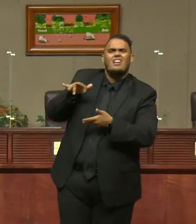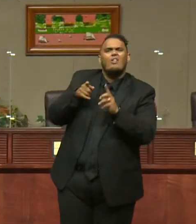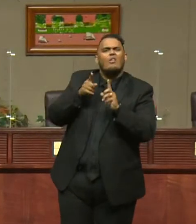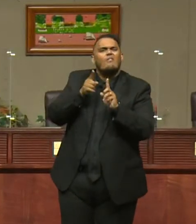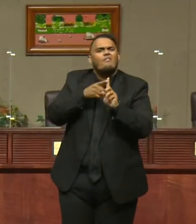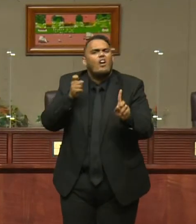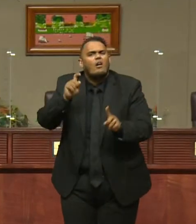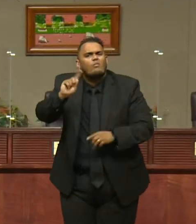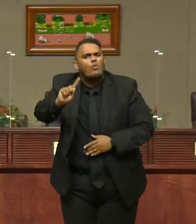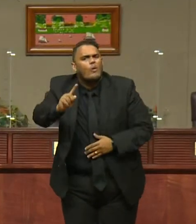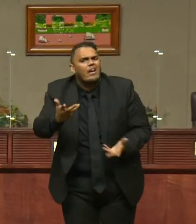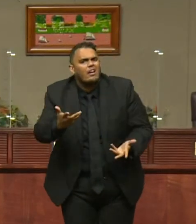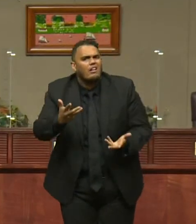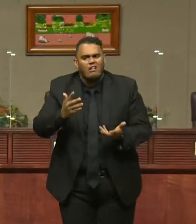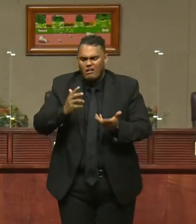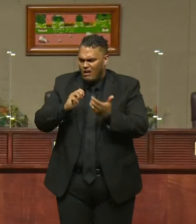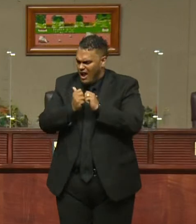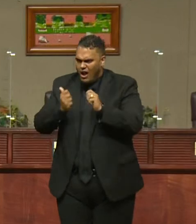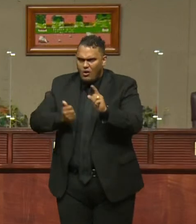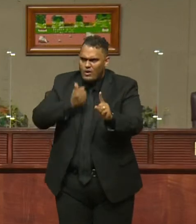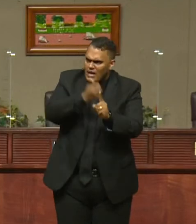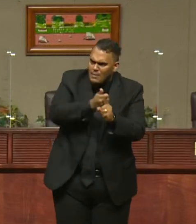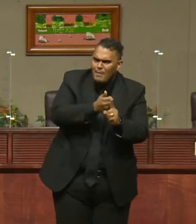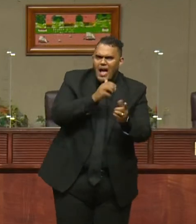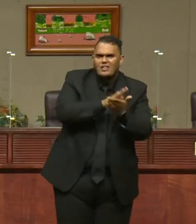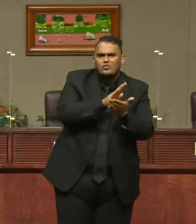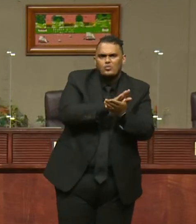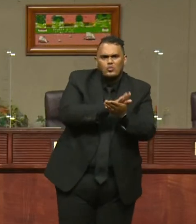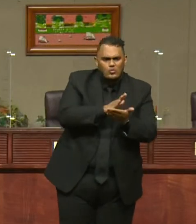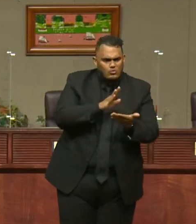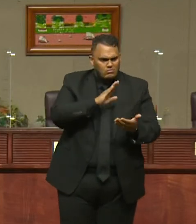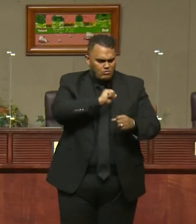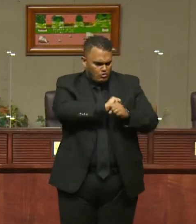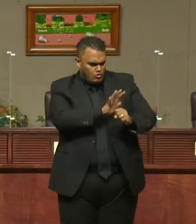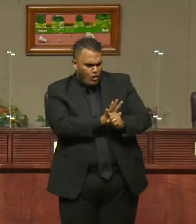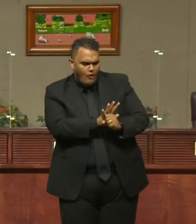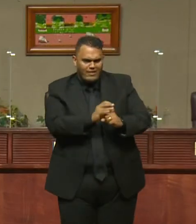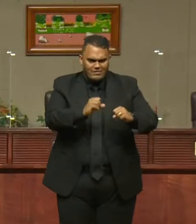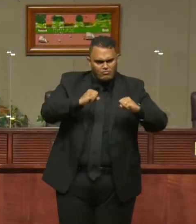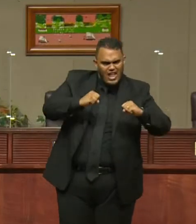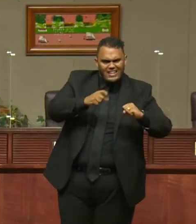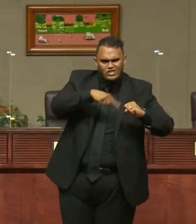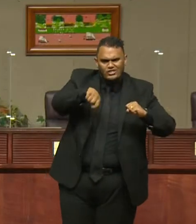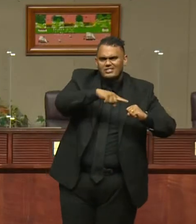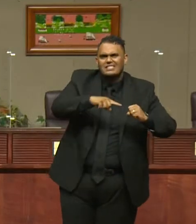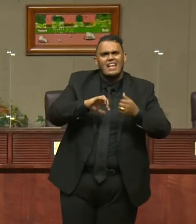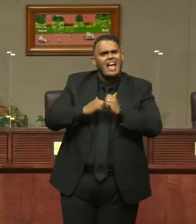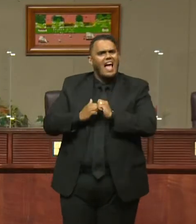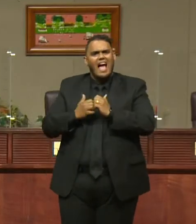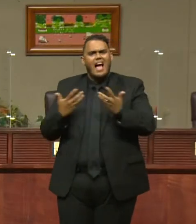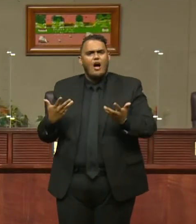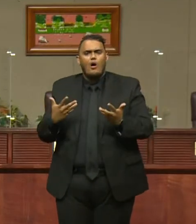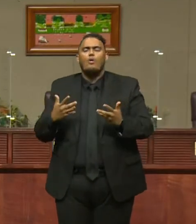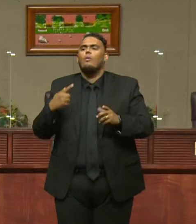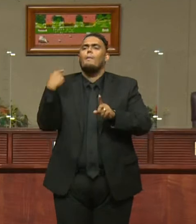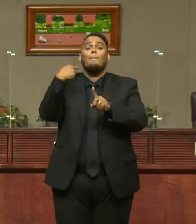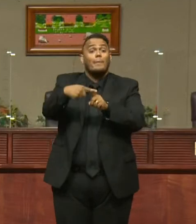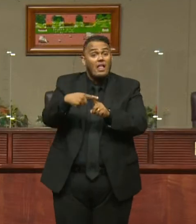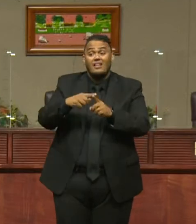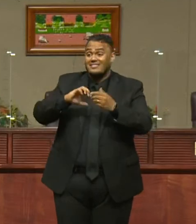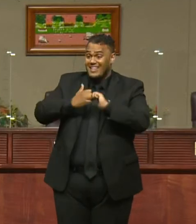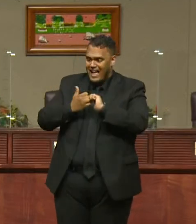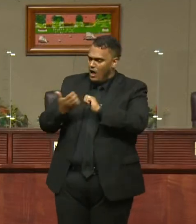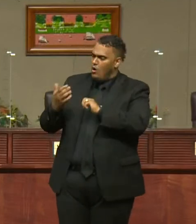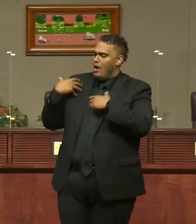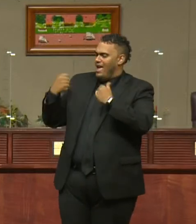the impact of COVID in the schools? And then if you have anything to add to that, Scott Howard, just about how the district is planning to work with the health department to use those funds to